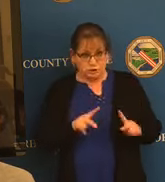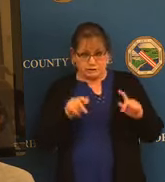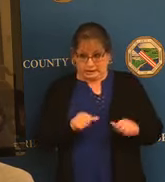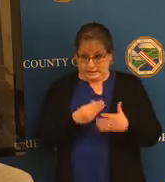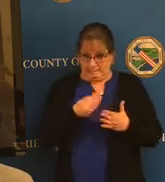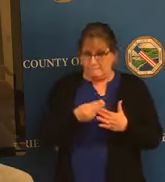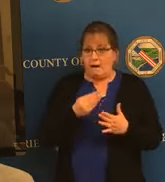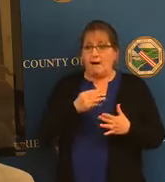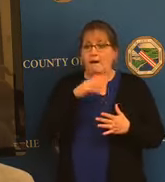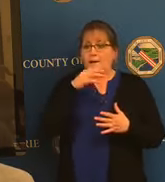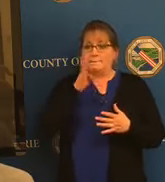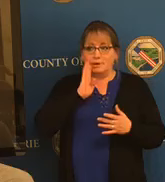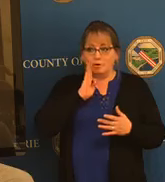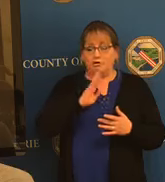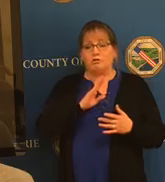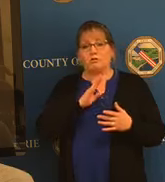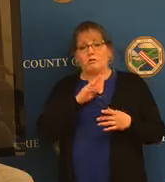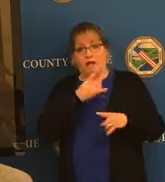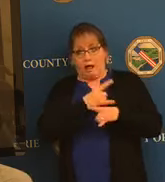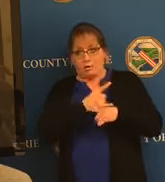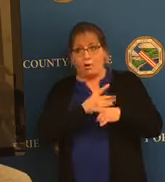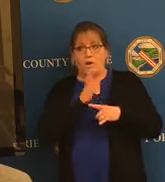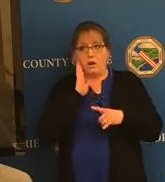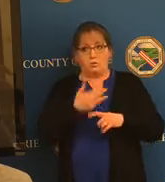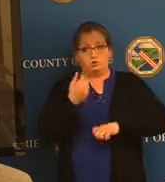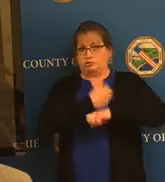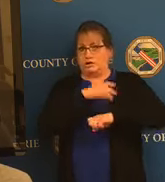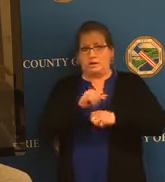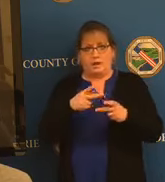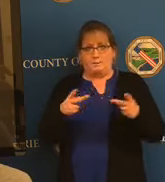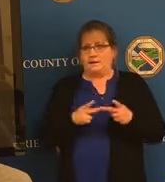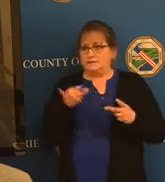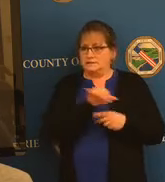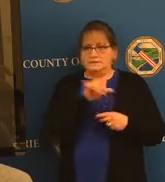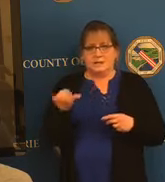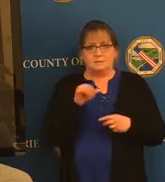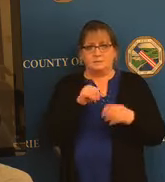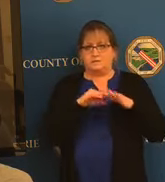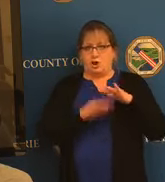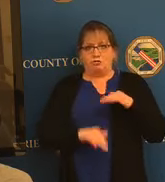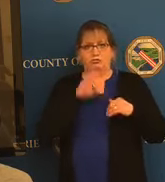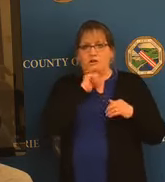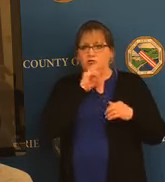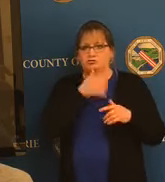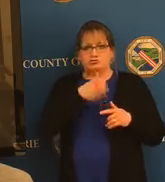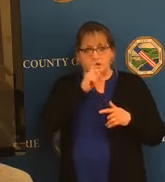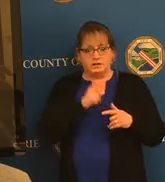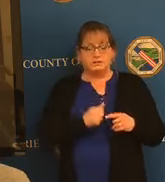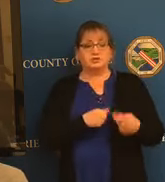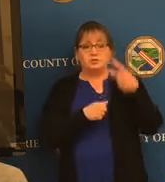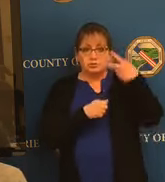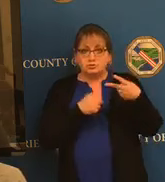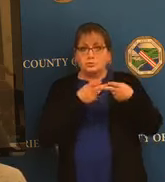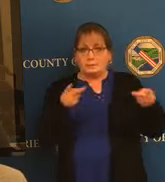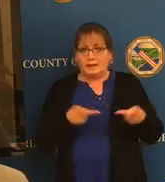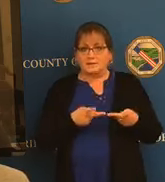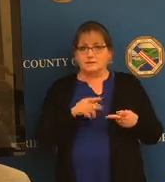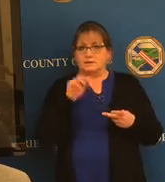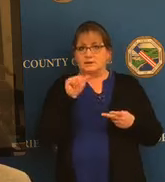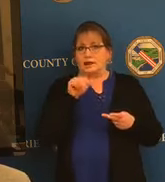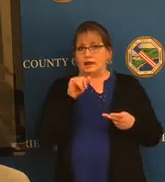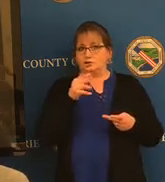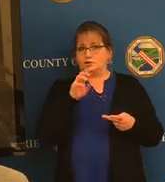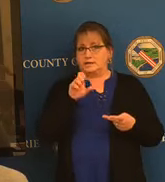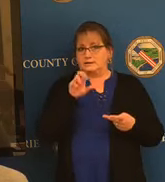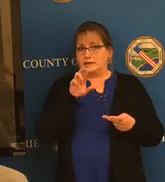will actually issue the commissioner's orders and shut the place down. Very similar to that. They received a tip that 2 locations, AJ's Clarence